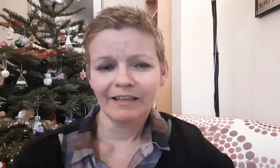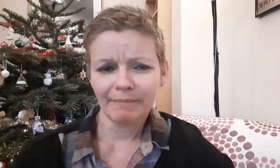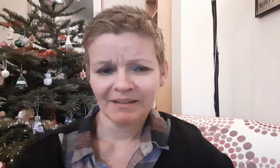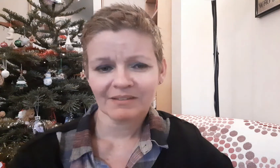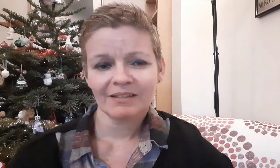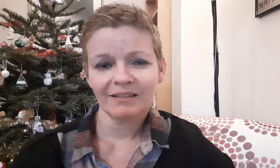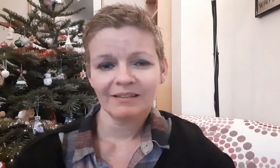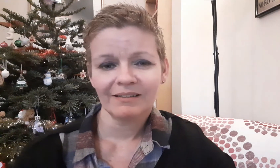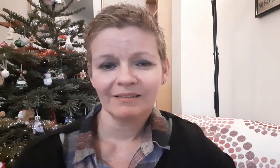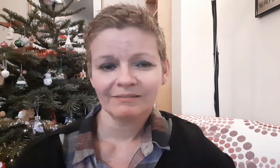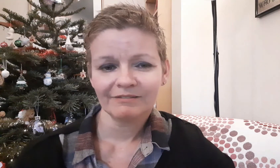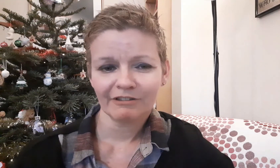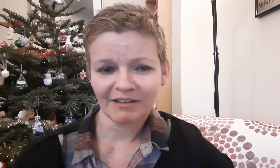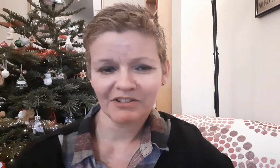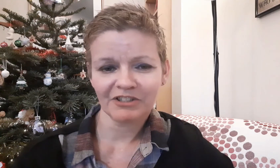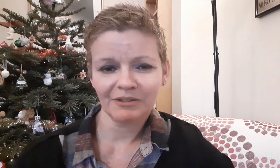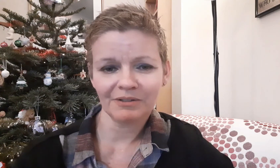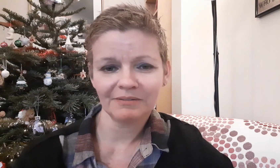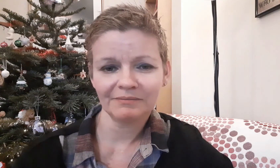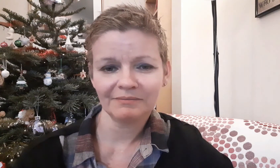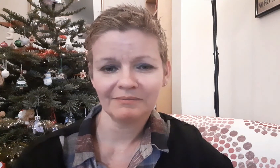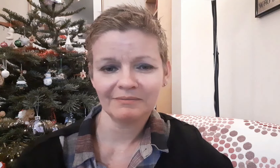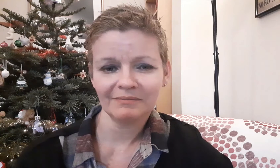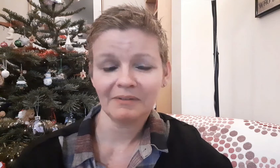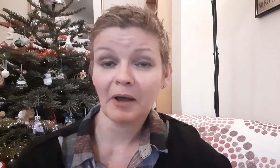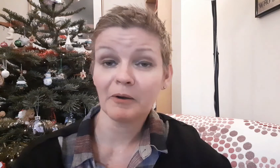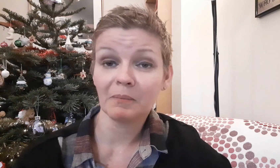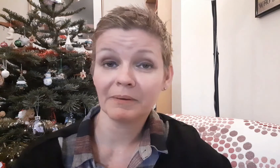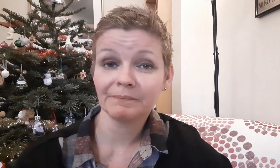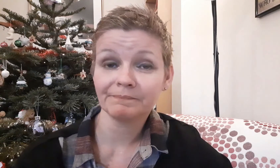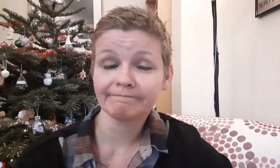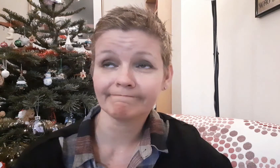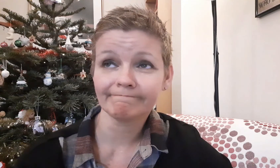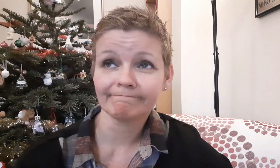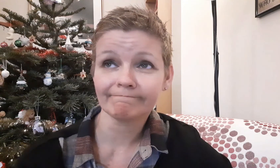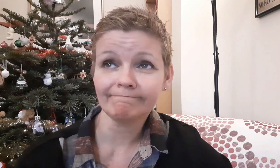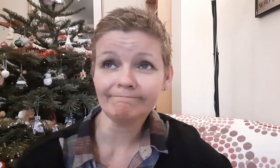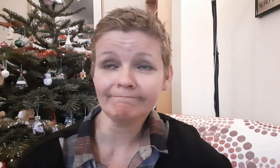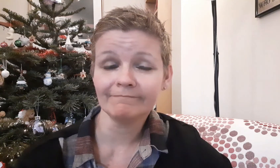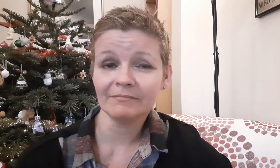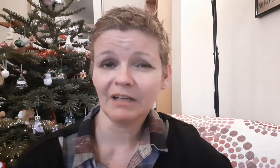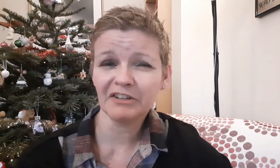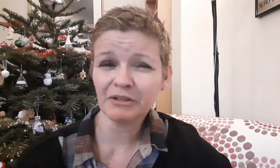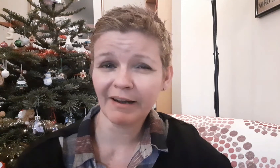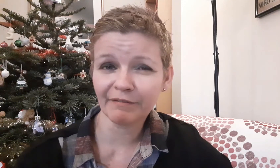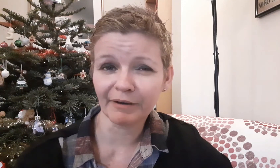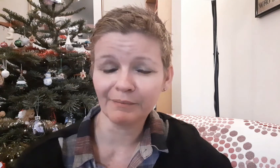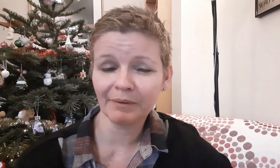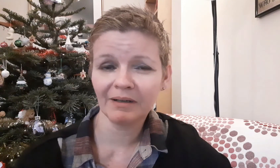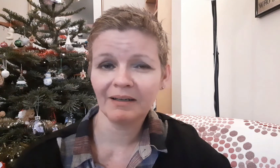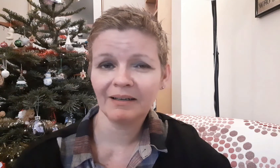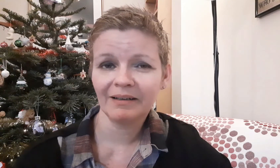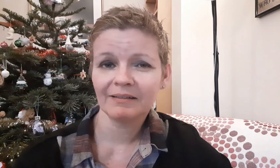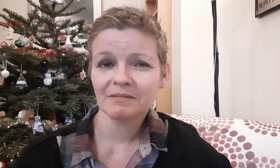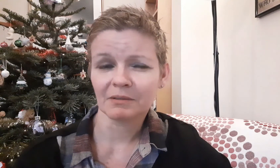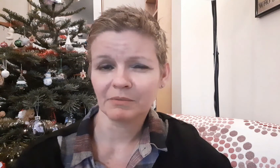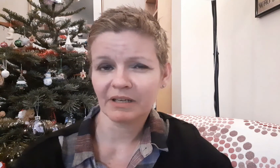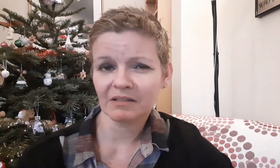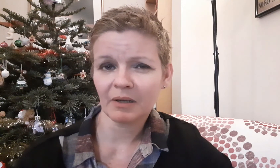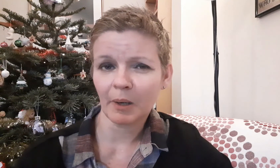Lament, gratitude, hope. I do have hope. Some days hope